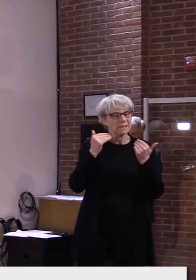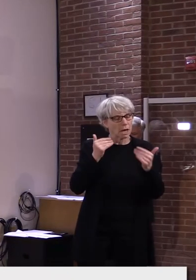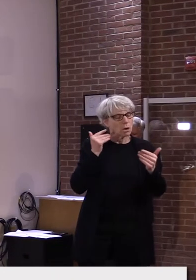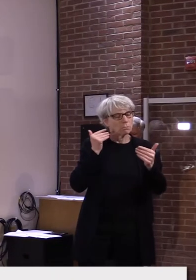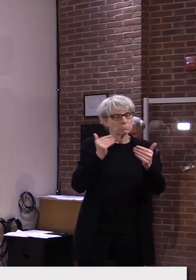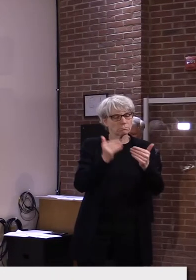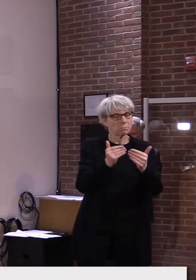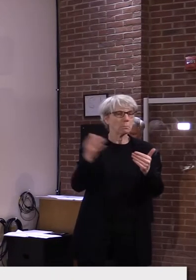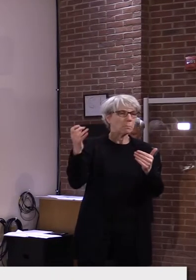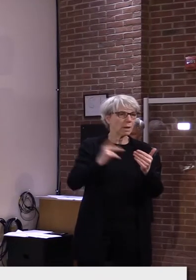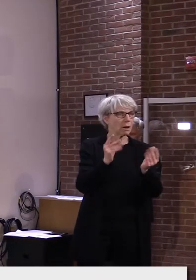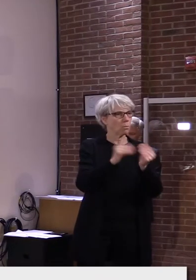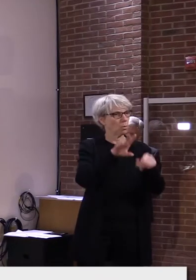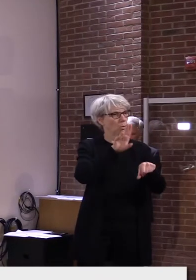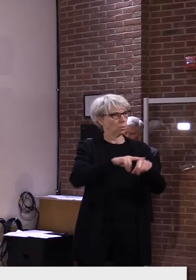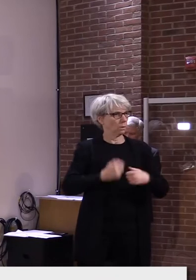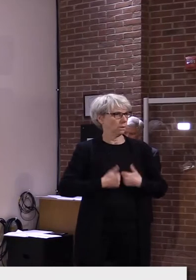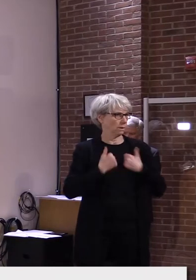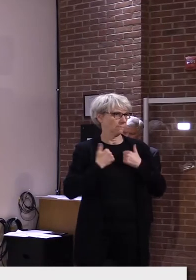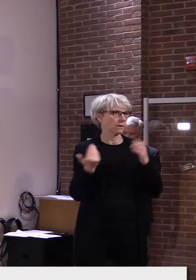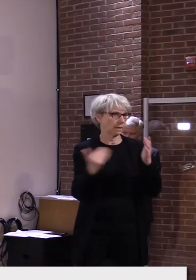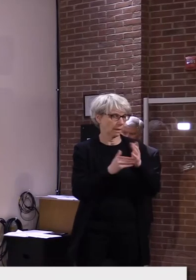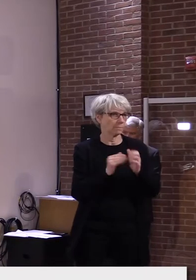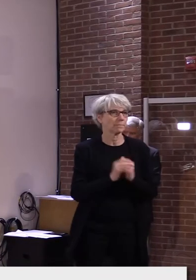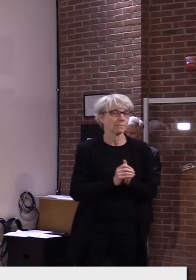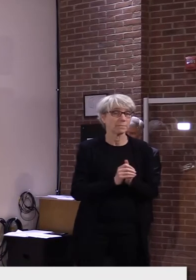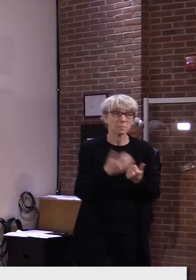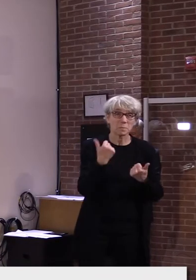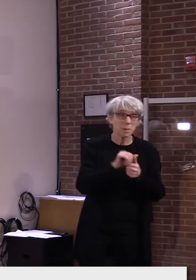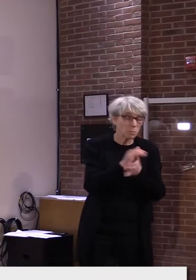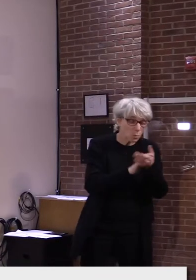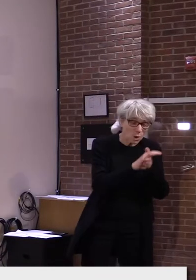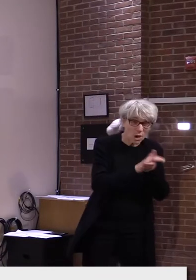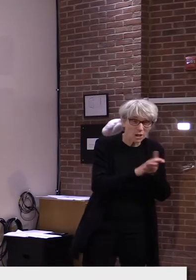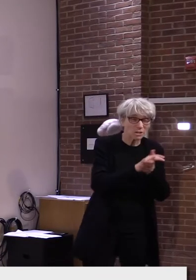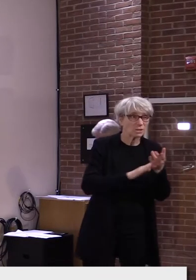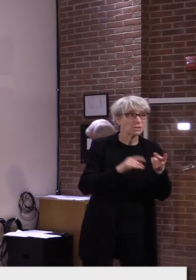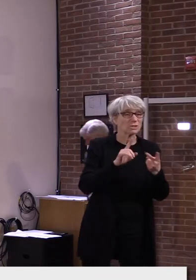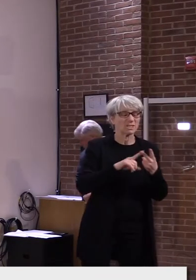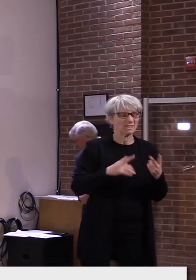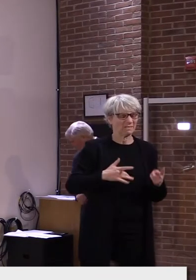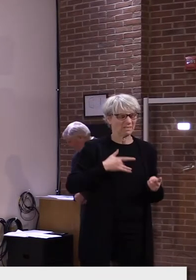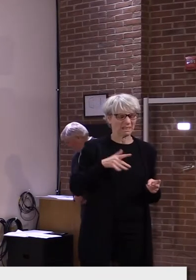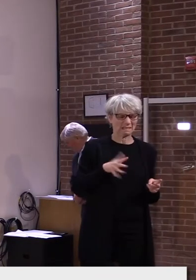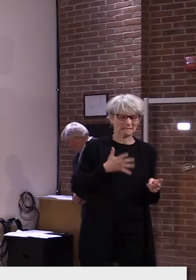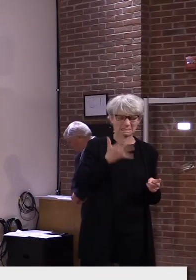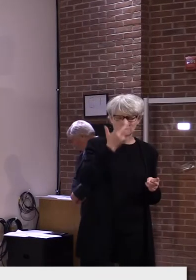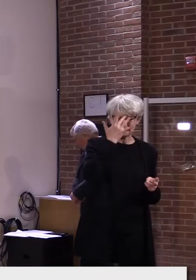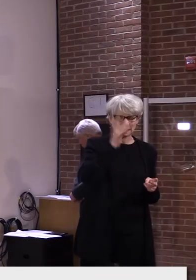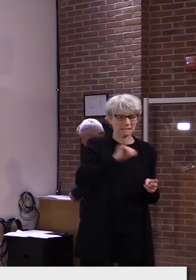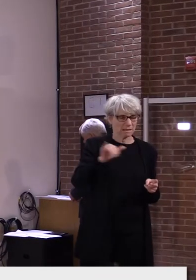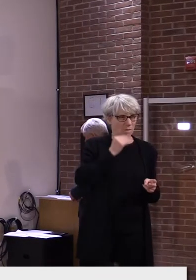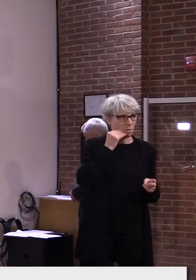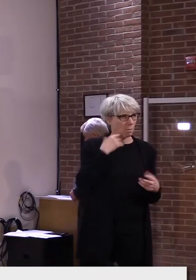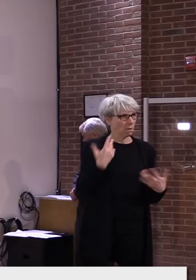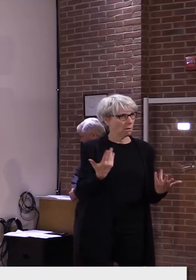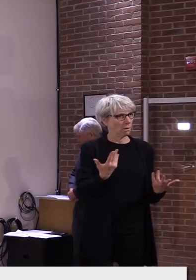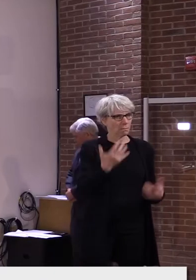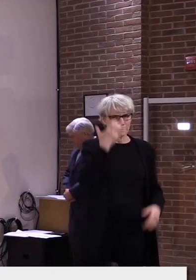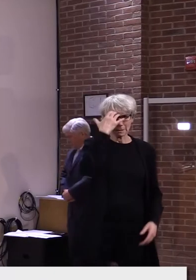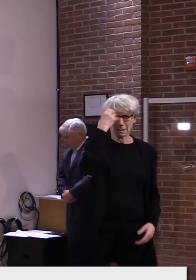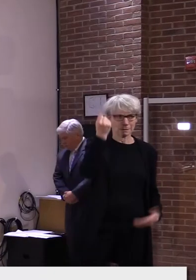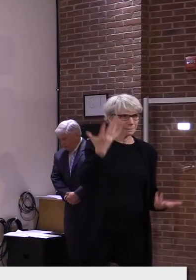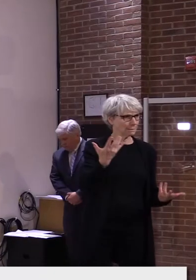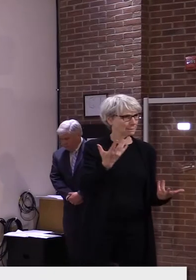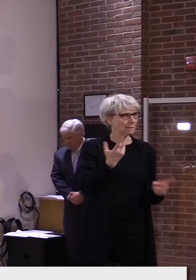normal. And that guidance, like washing your hands often and staying home when you're sick, that's just good public